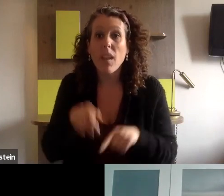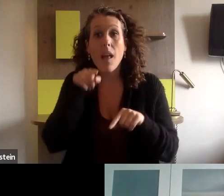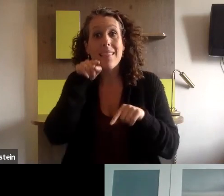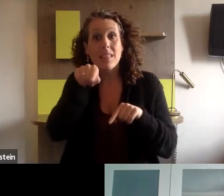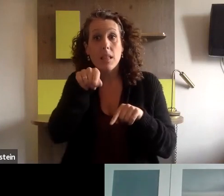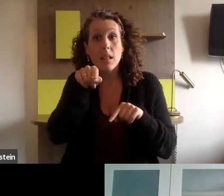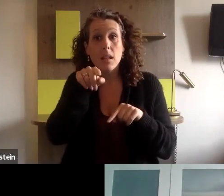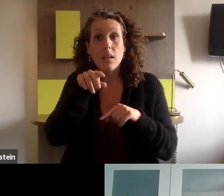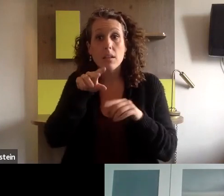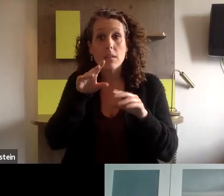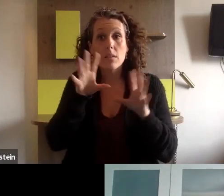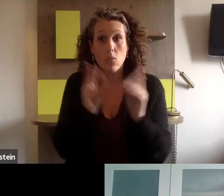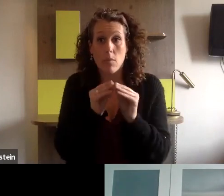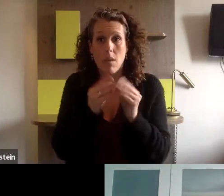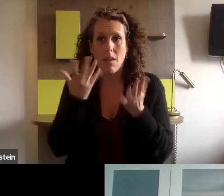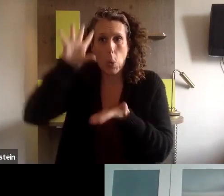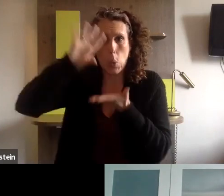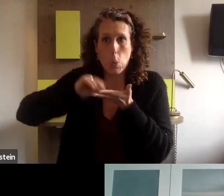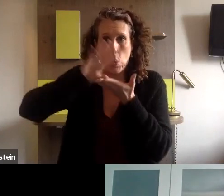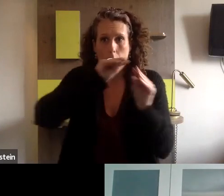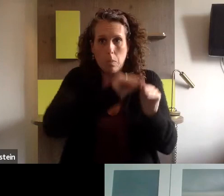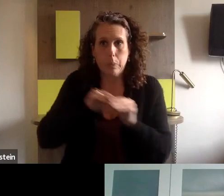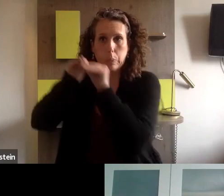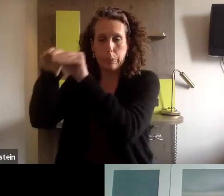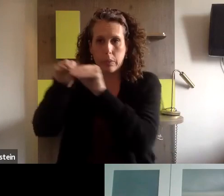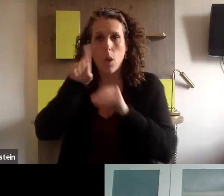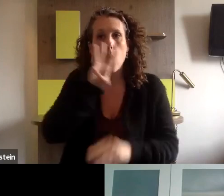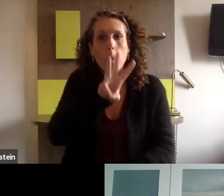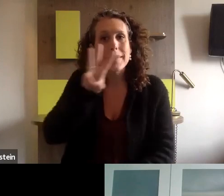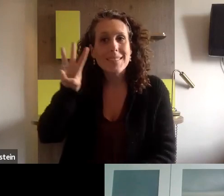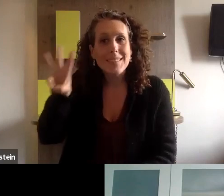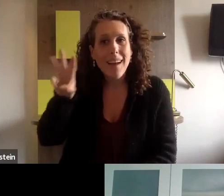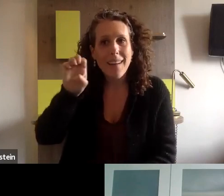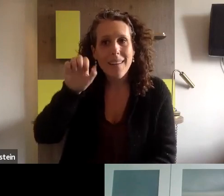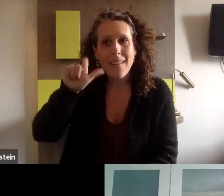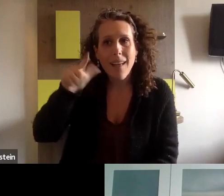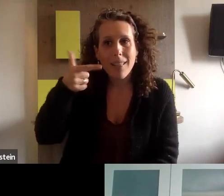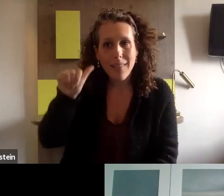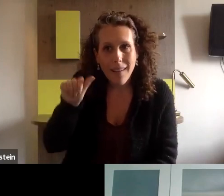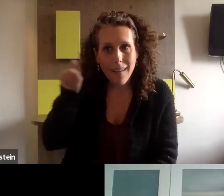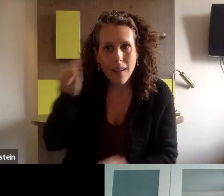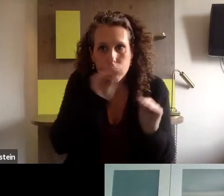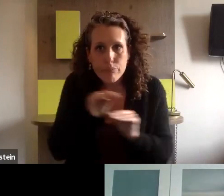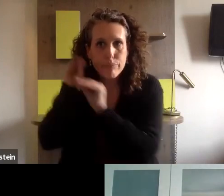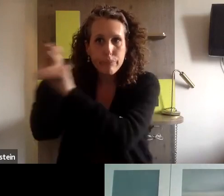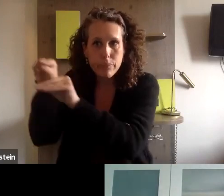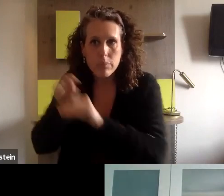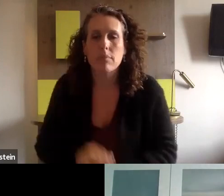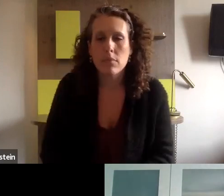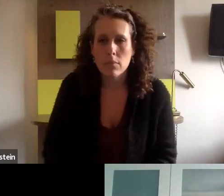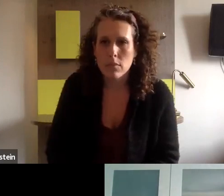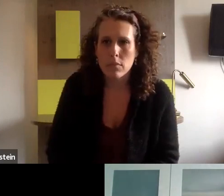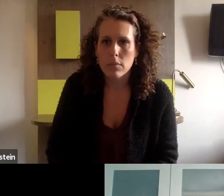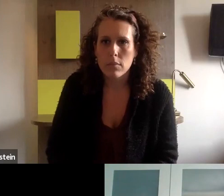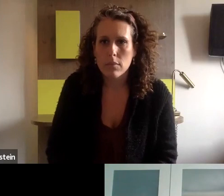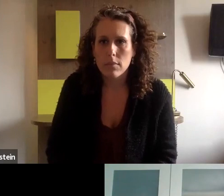webinar should be up on the EALTA website for anyone to access. We've had a few